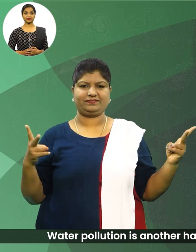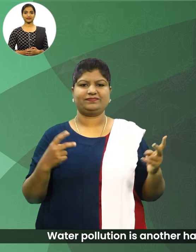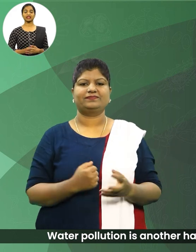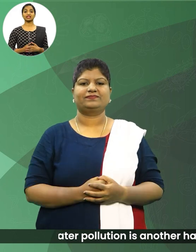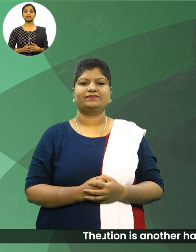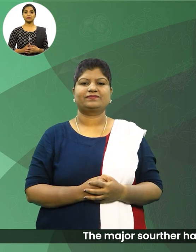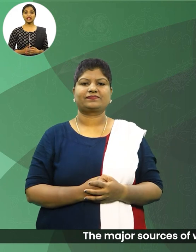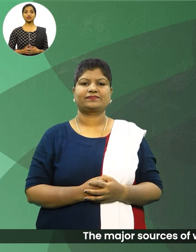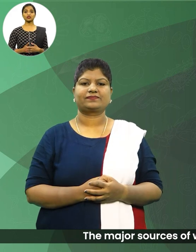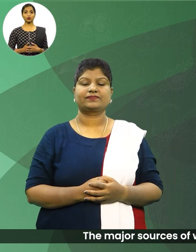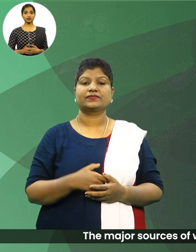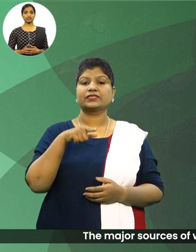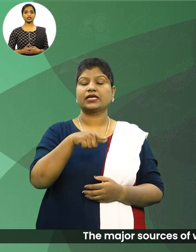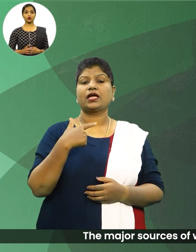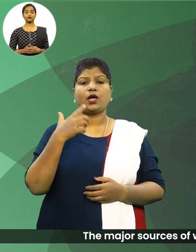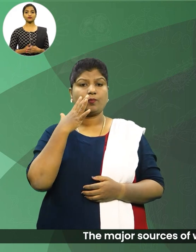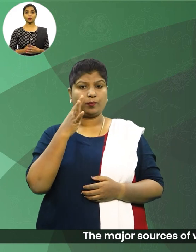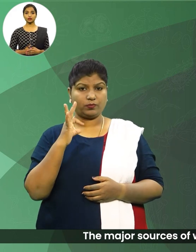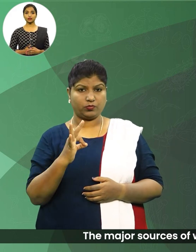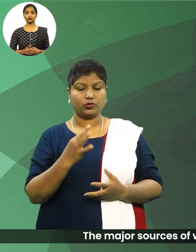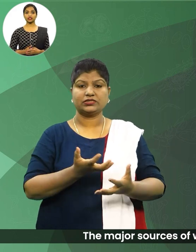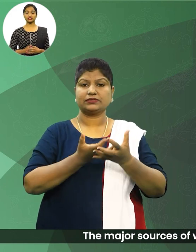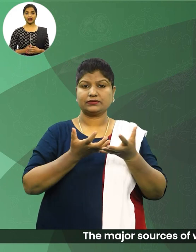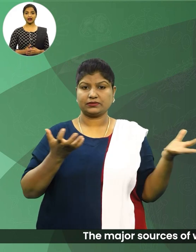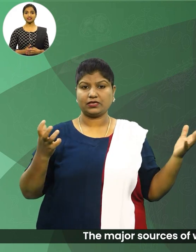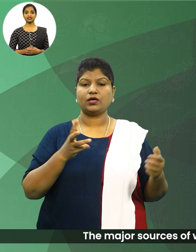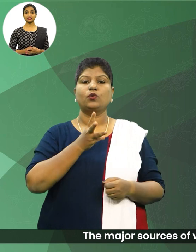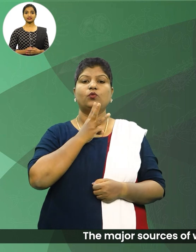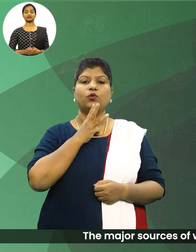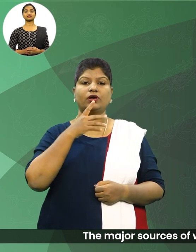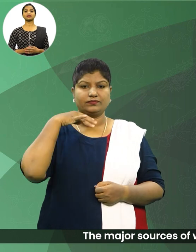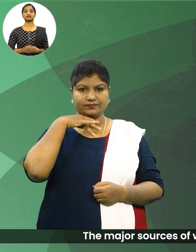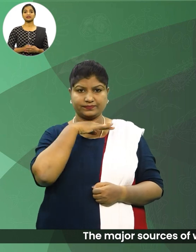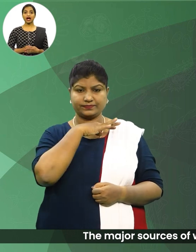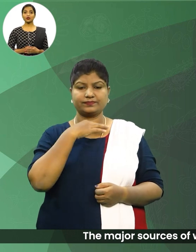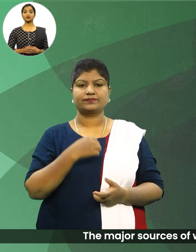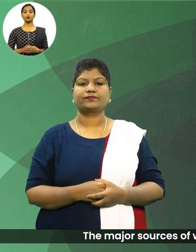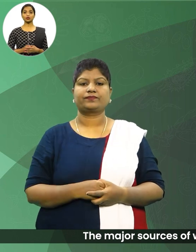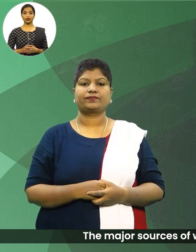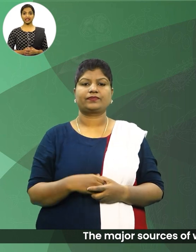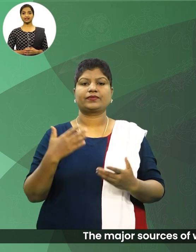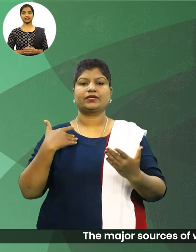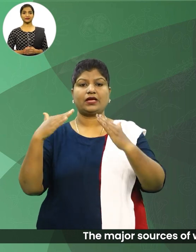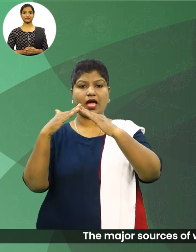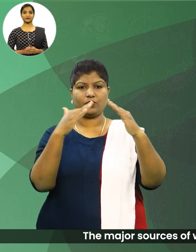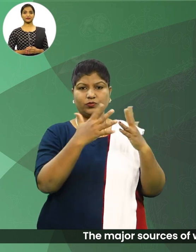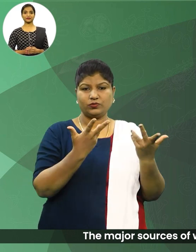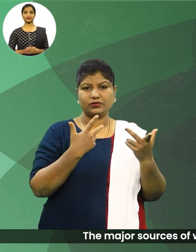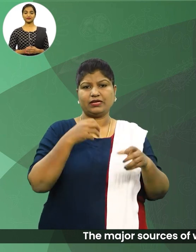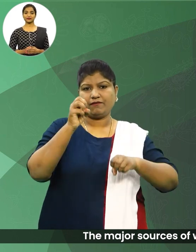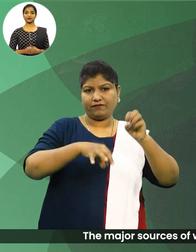The major sources of water pollution. The household wastes,